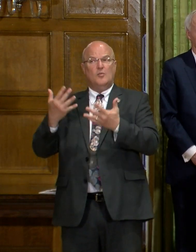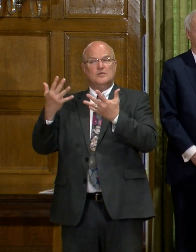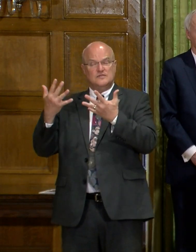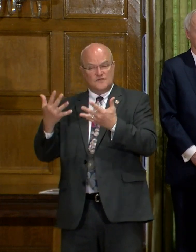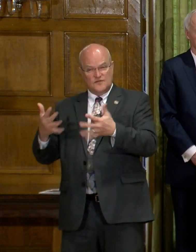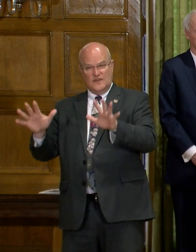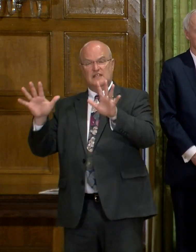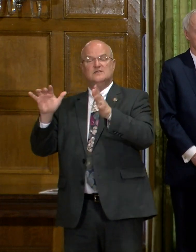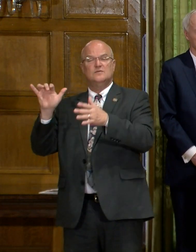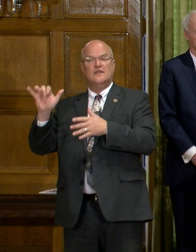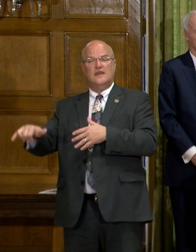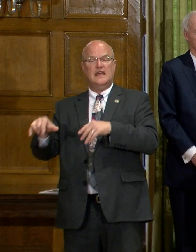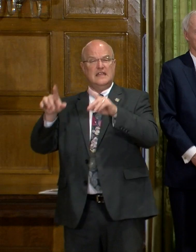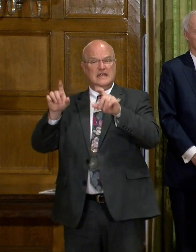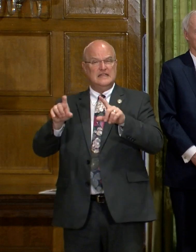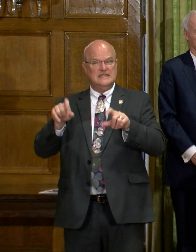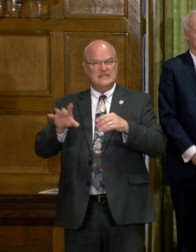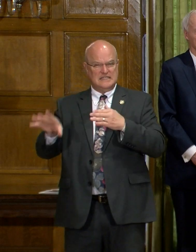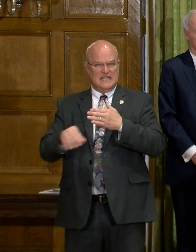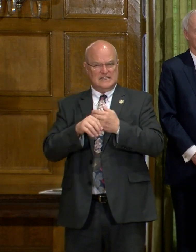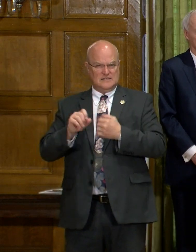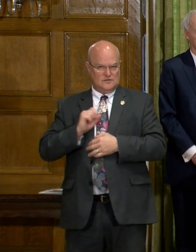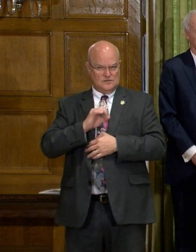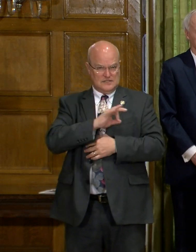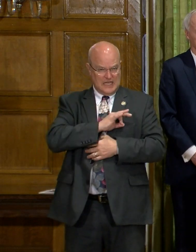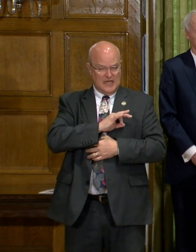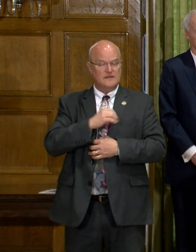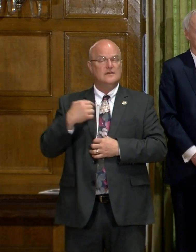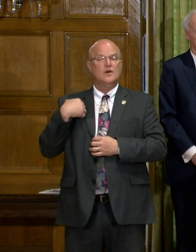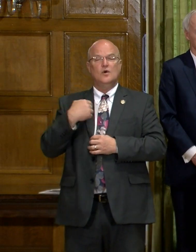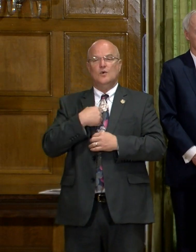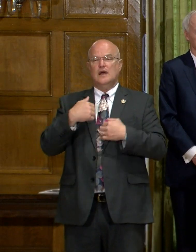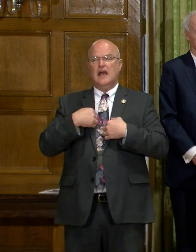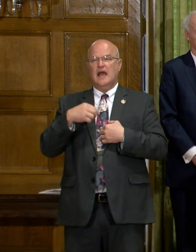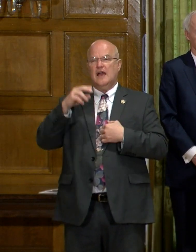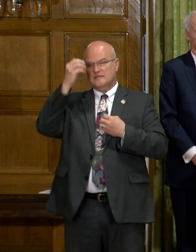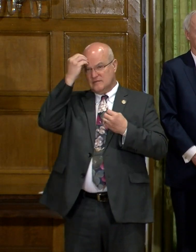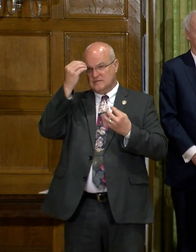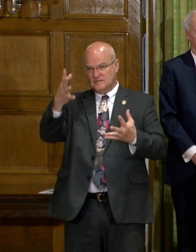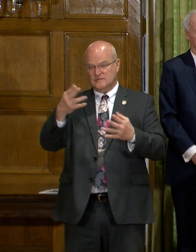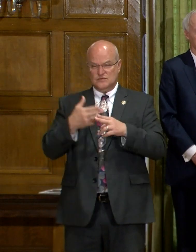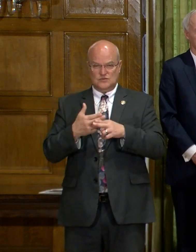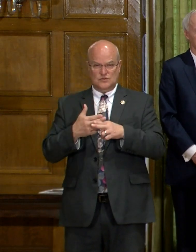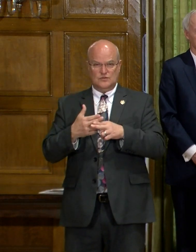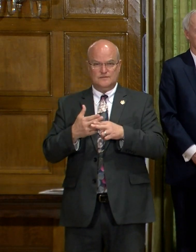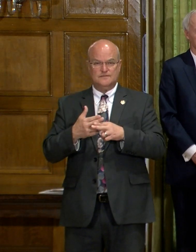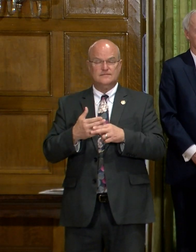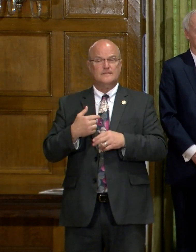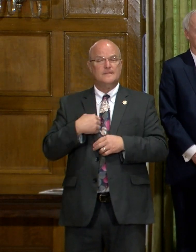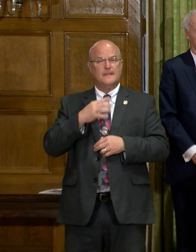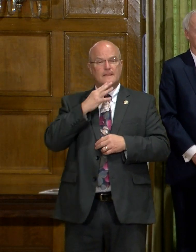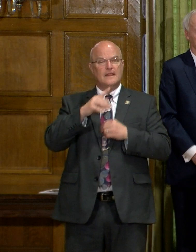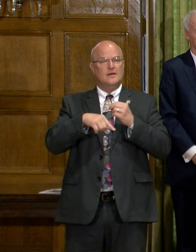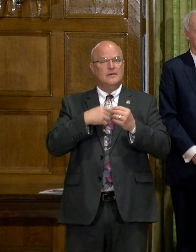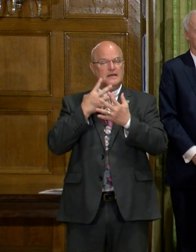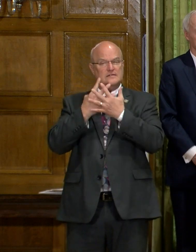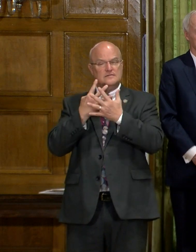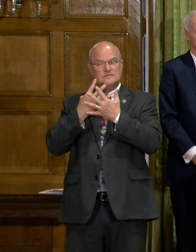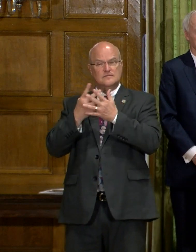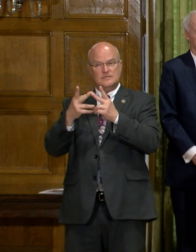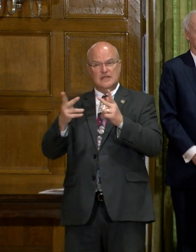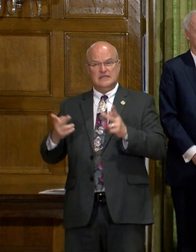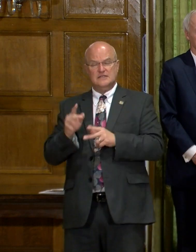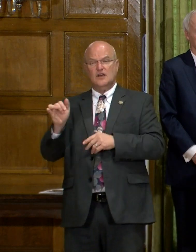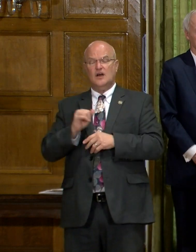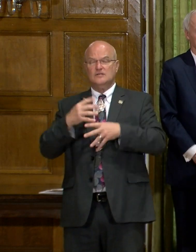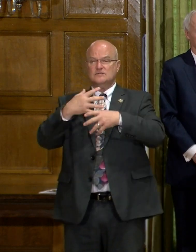with that, and we're also testing additional staff. So we'll have updates on that. While I'm talking about incarcerated settings,